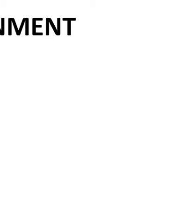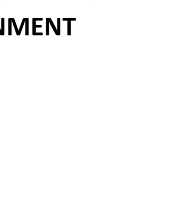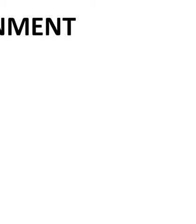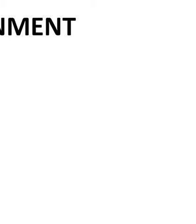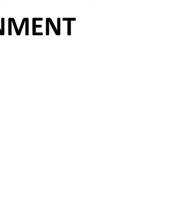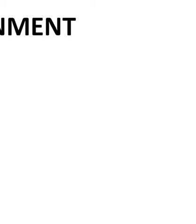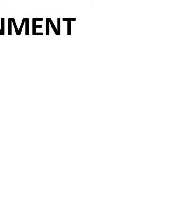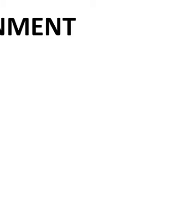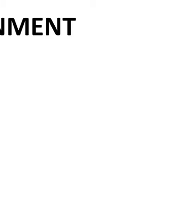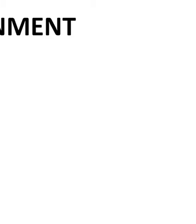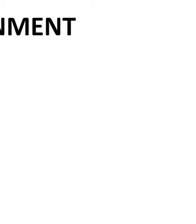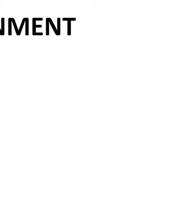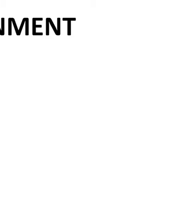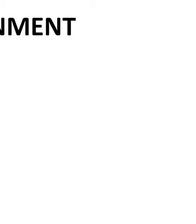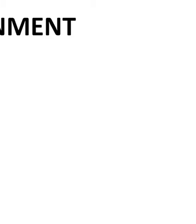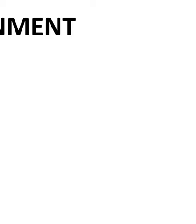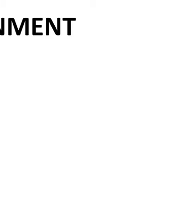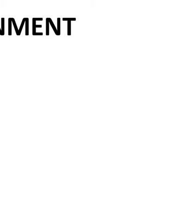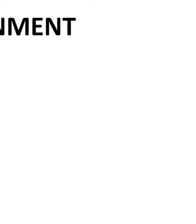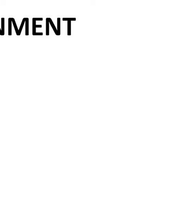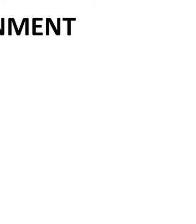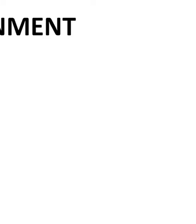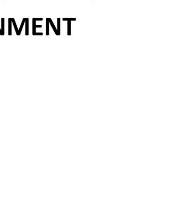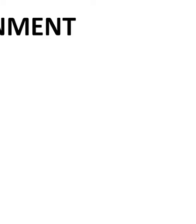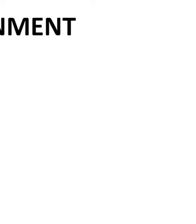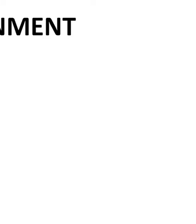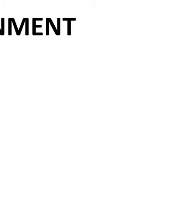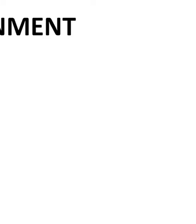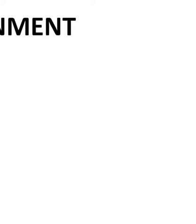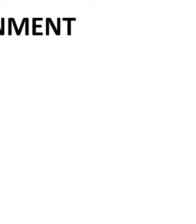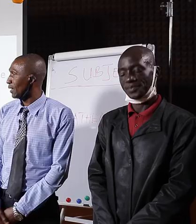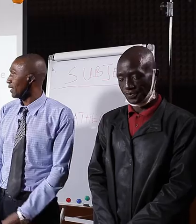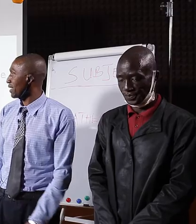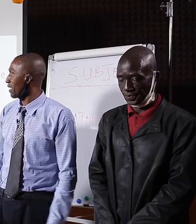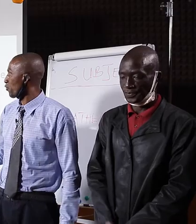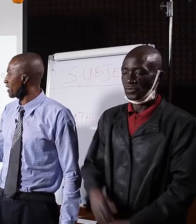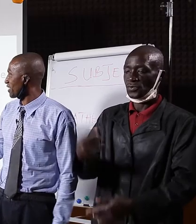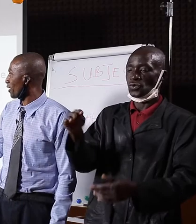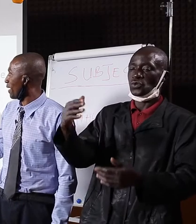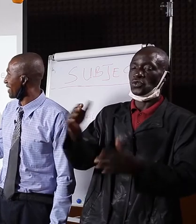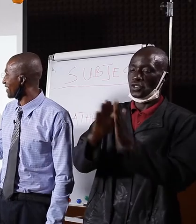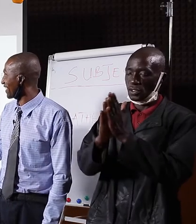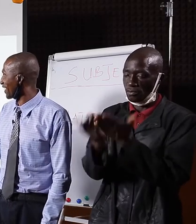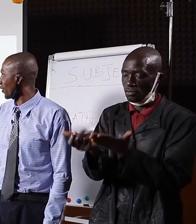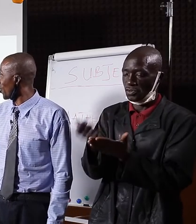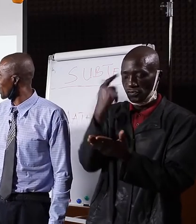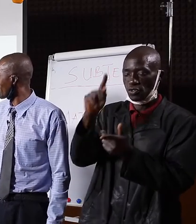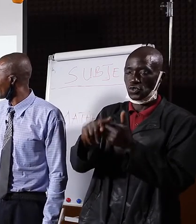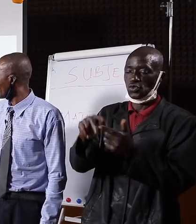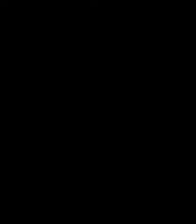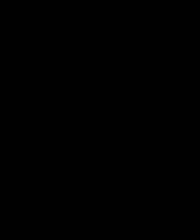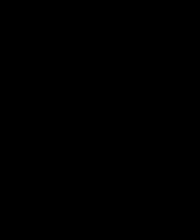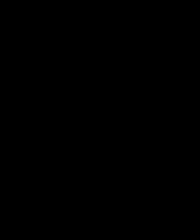e plus 9 over f equals to 1 over 2. The references of my research